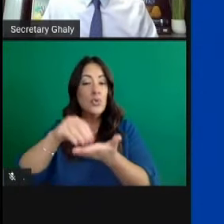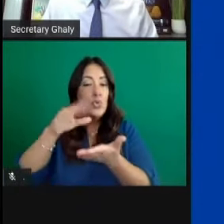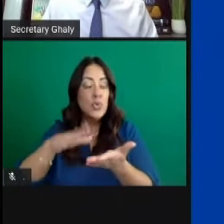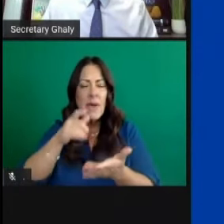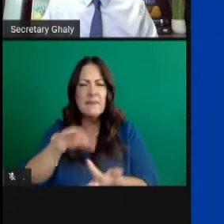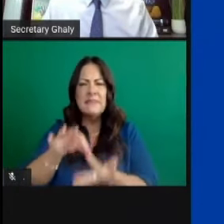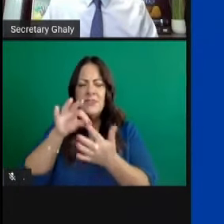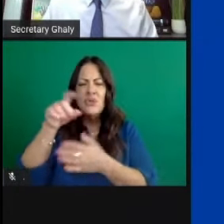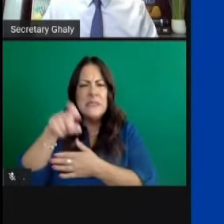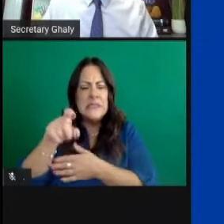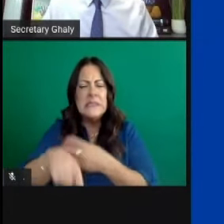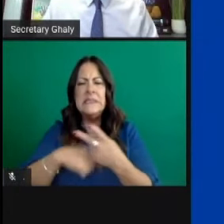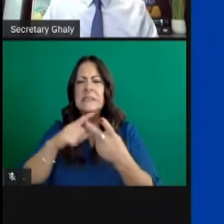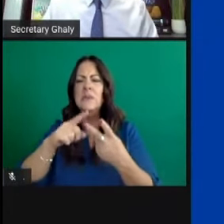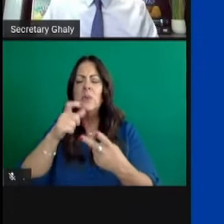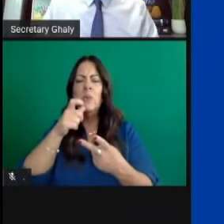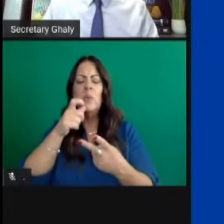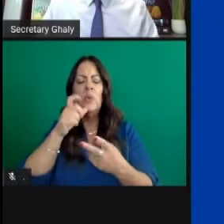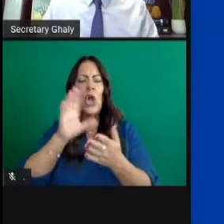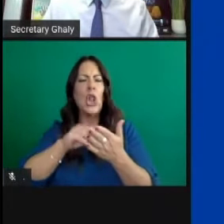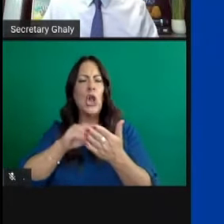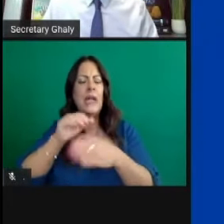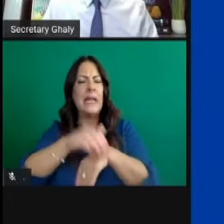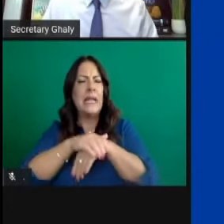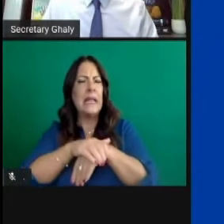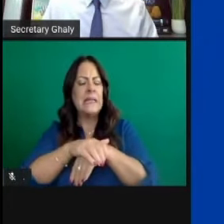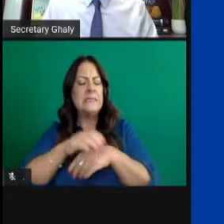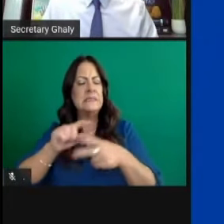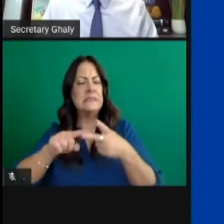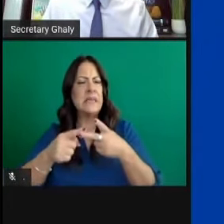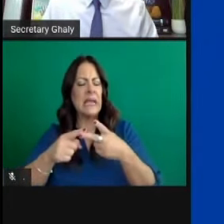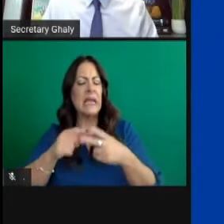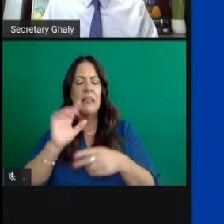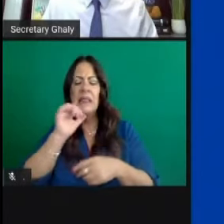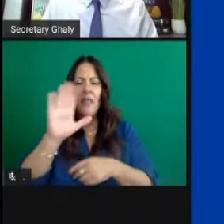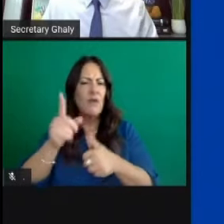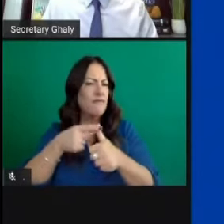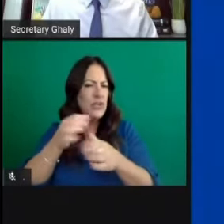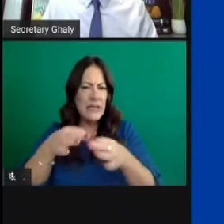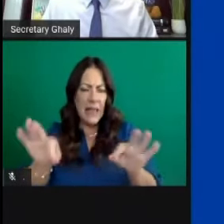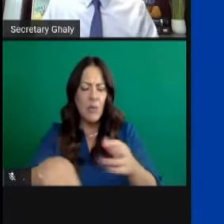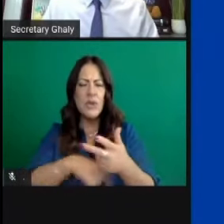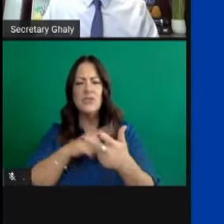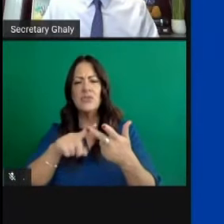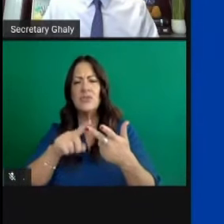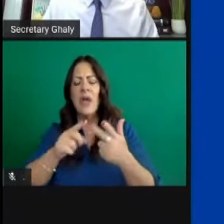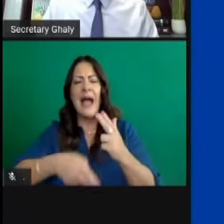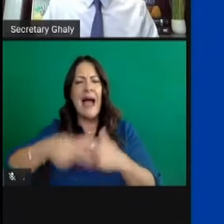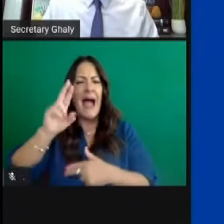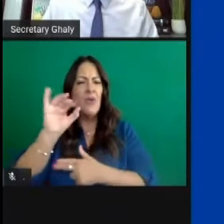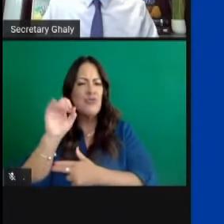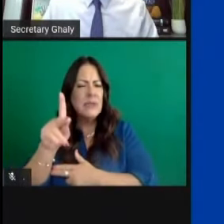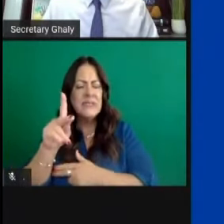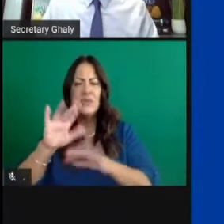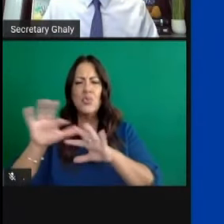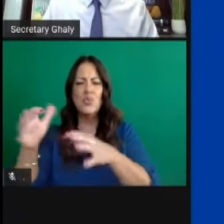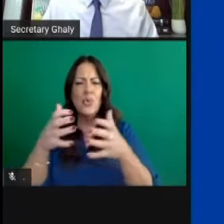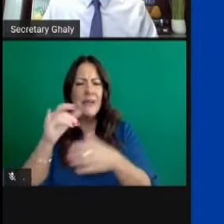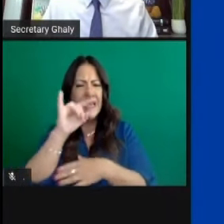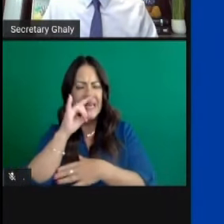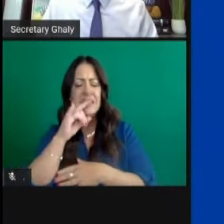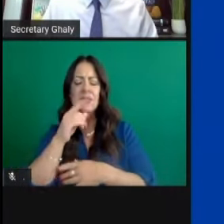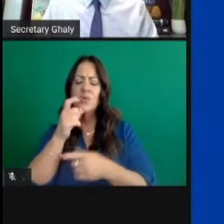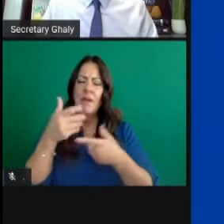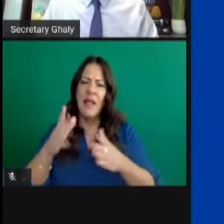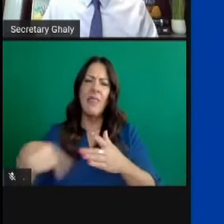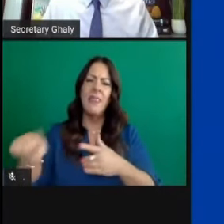and other at-risk or high-need students who are at schools today learning in those small cohorts with staff